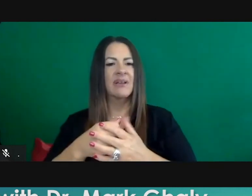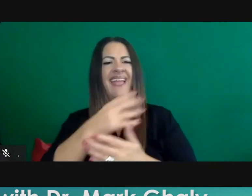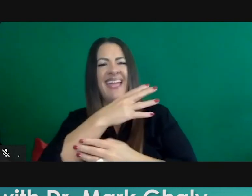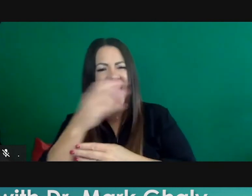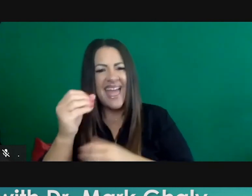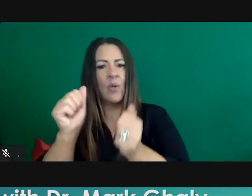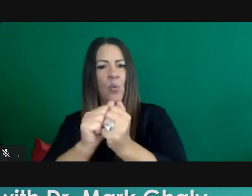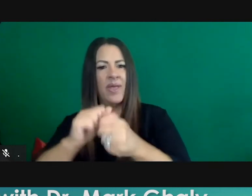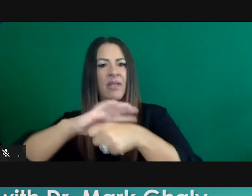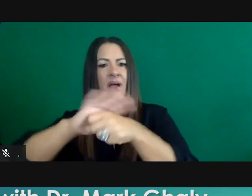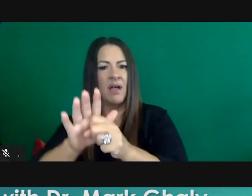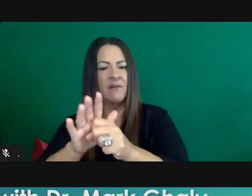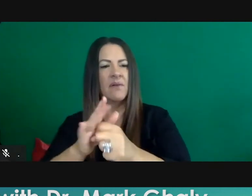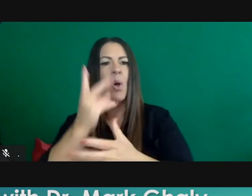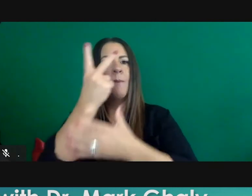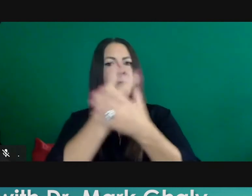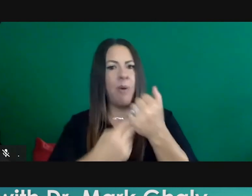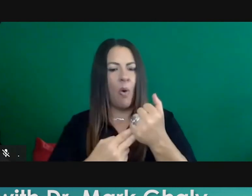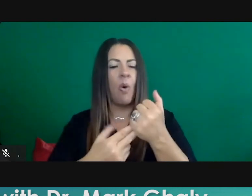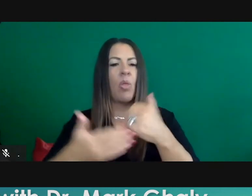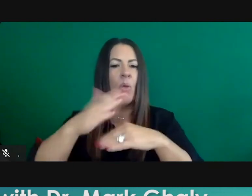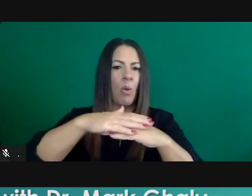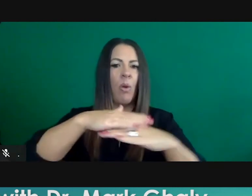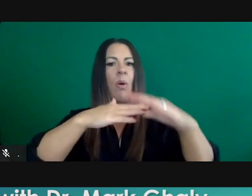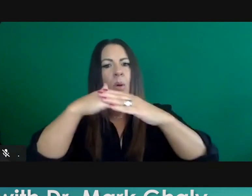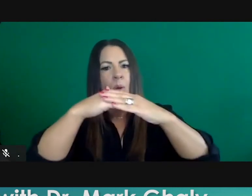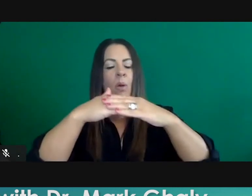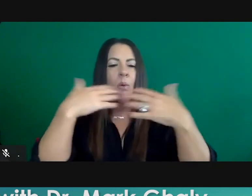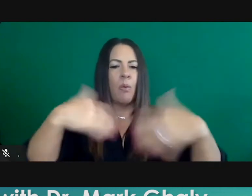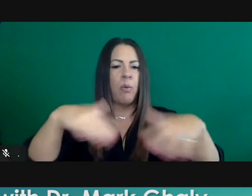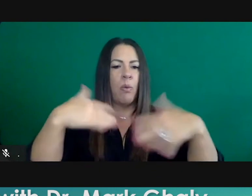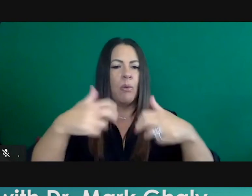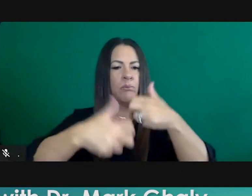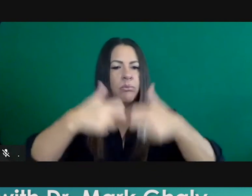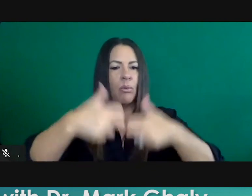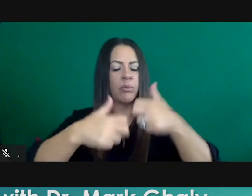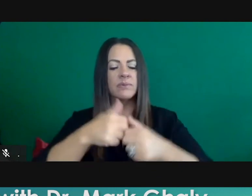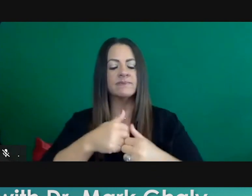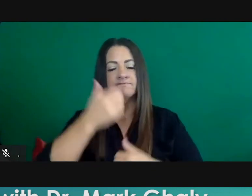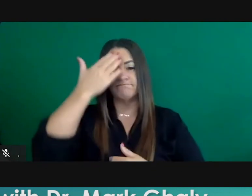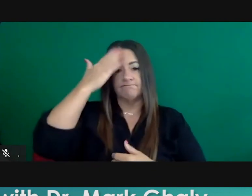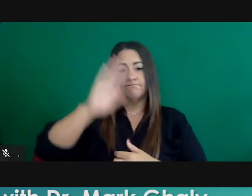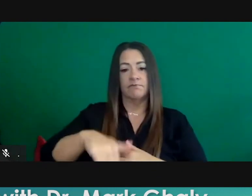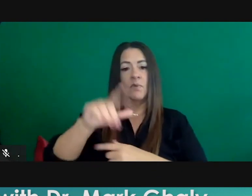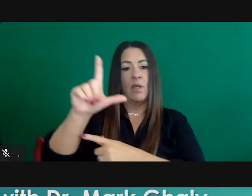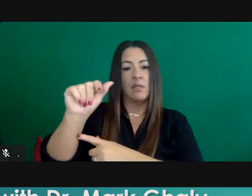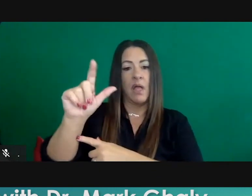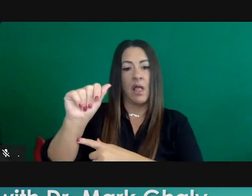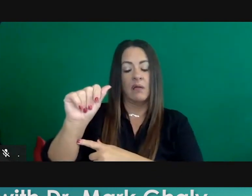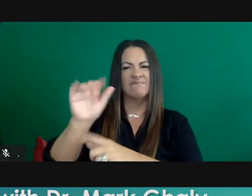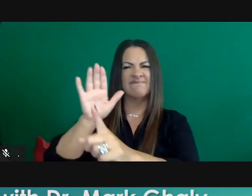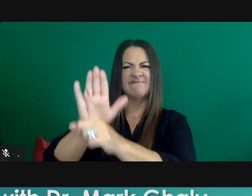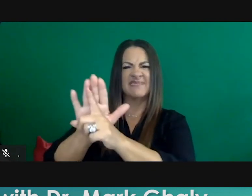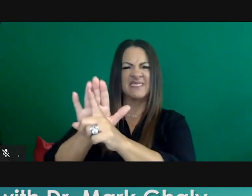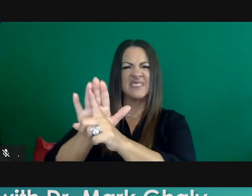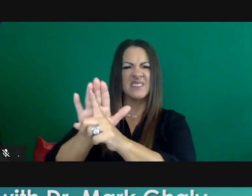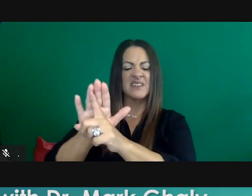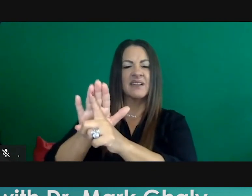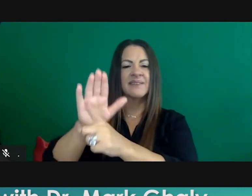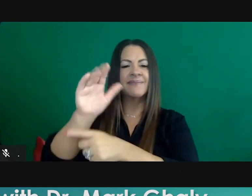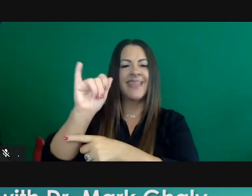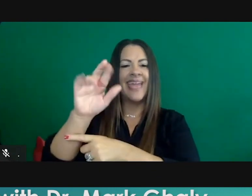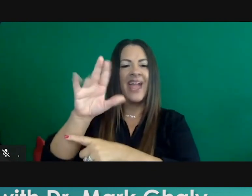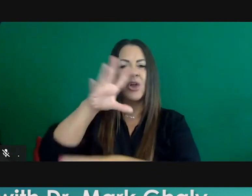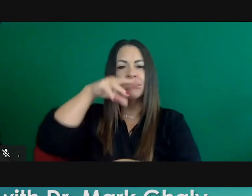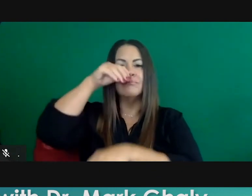be compounding problems. I know, for example, in Los Angeles, the air quality index again is off the